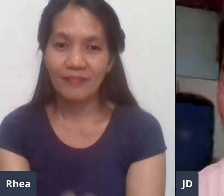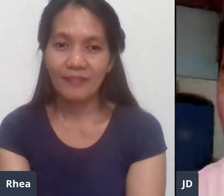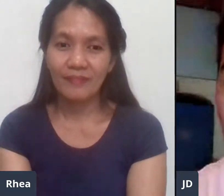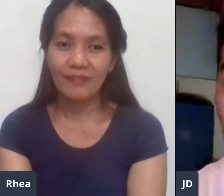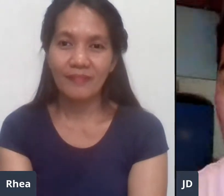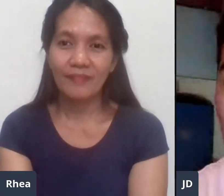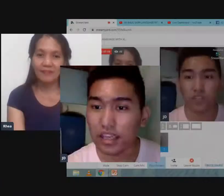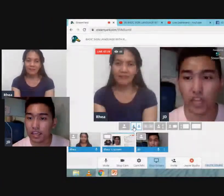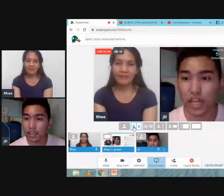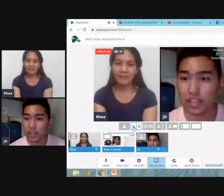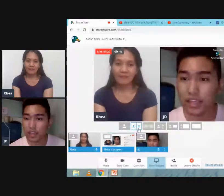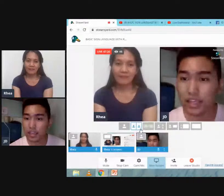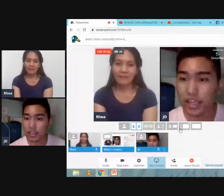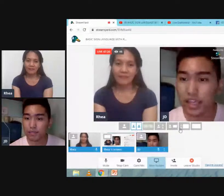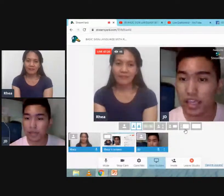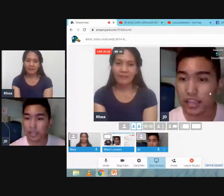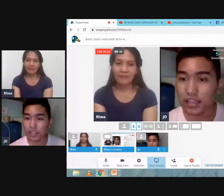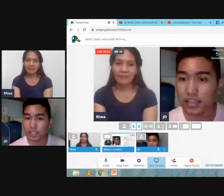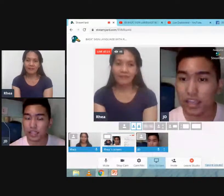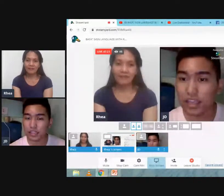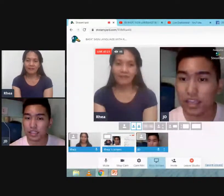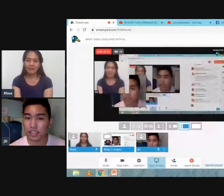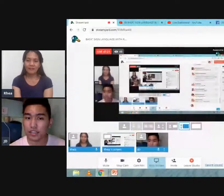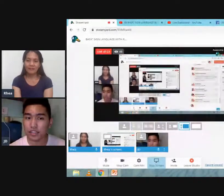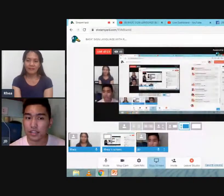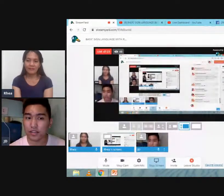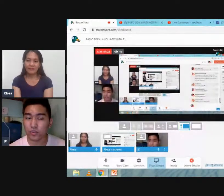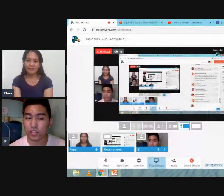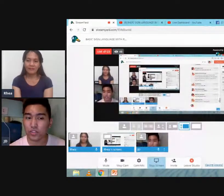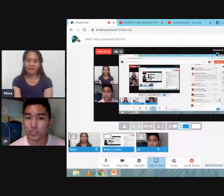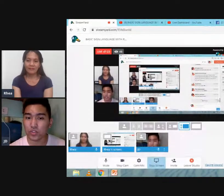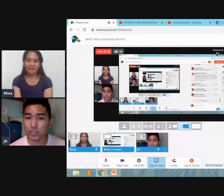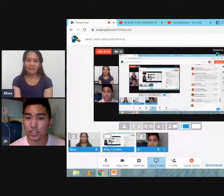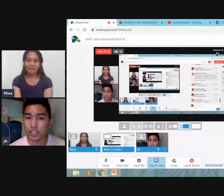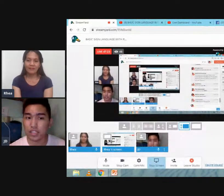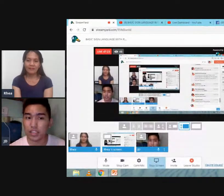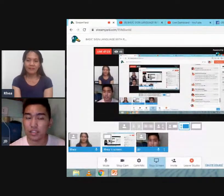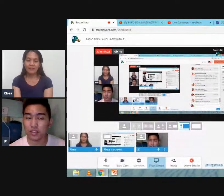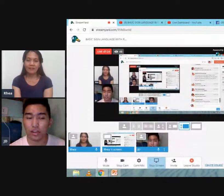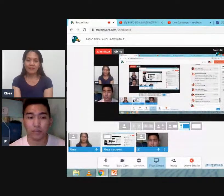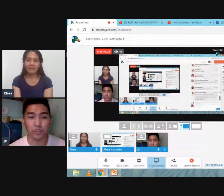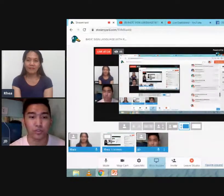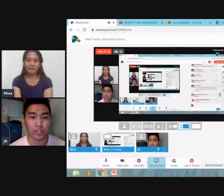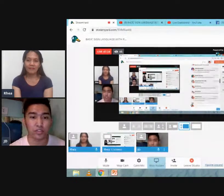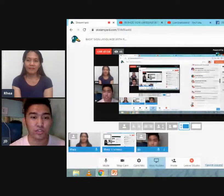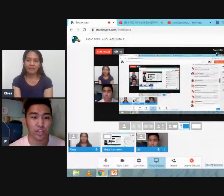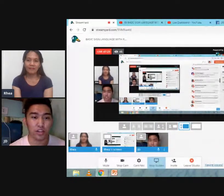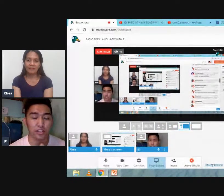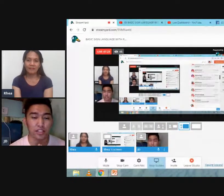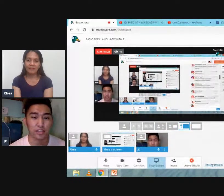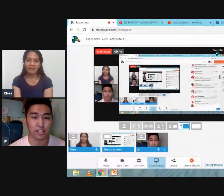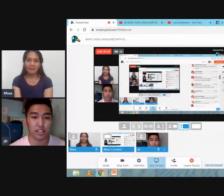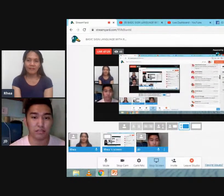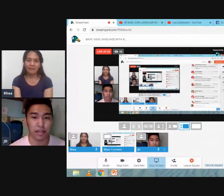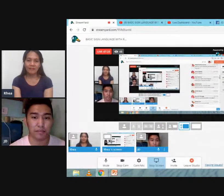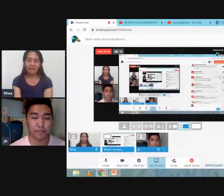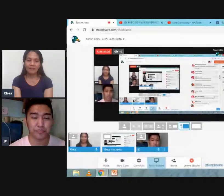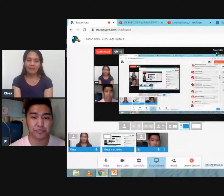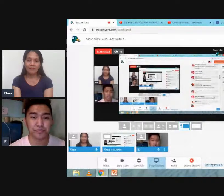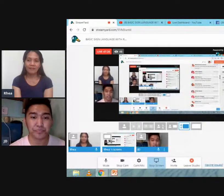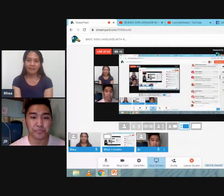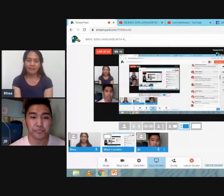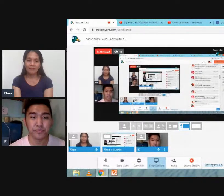chat? And then, pakita natin yung question ni... you don't need to share the screen,